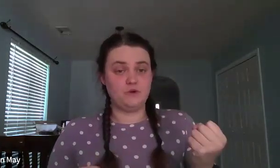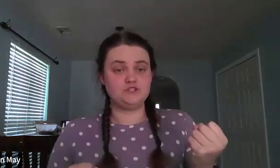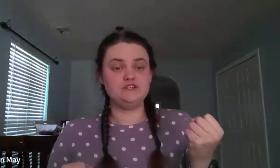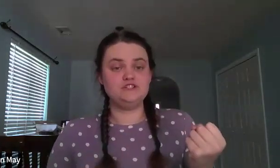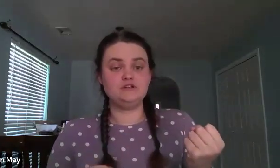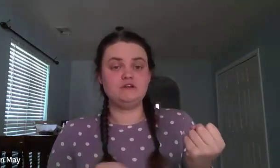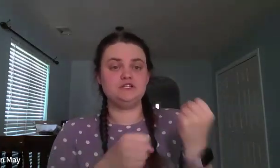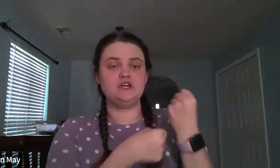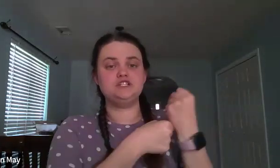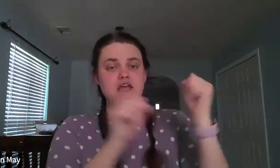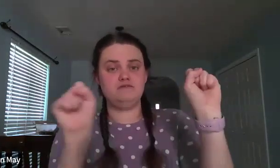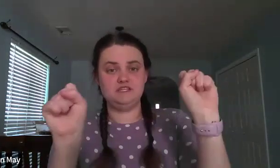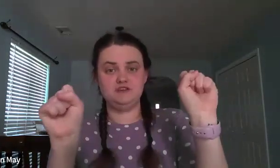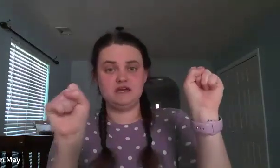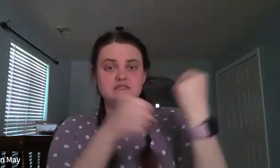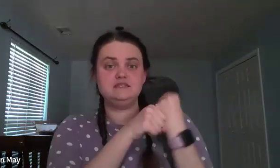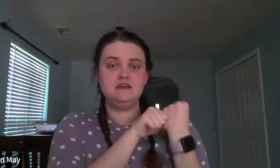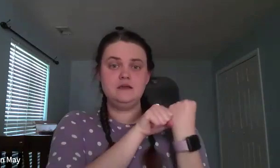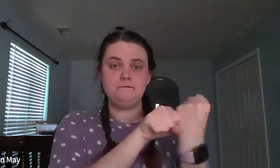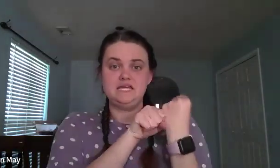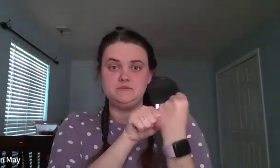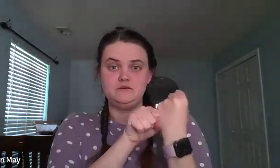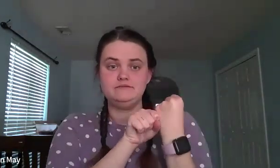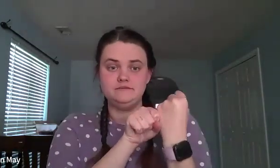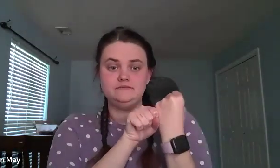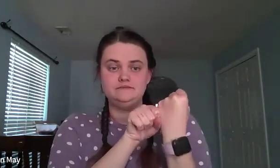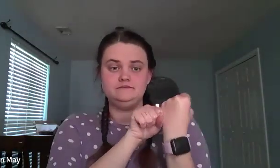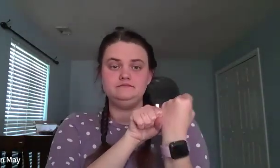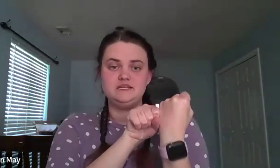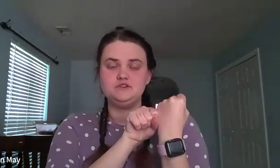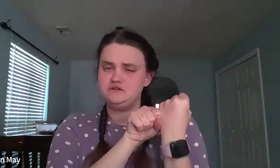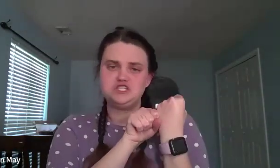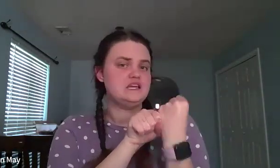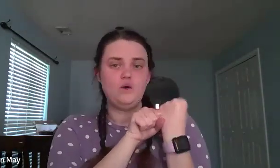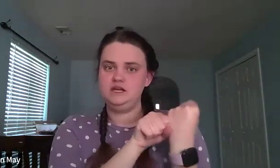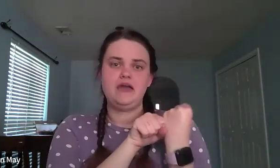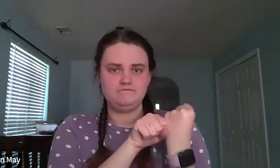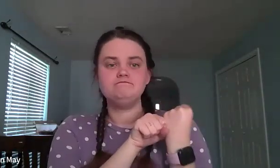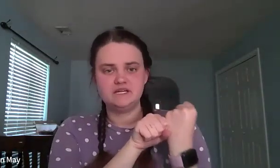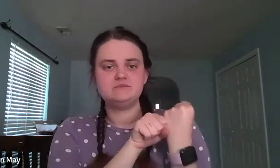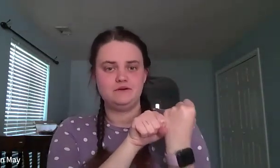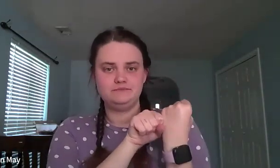what you're going to do is you're going to just have these 2 S's, baseball, baseball. So it's just like holding a bat, baseball.